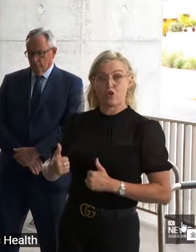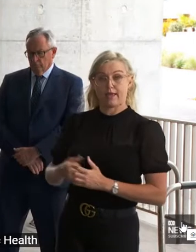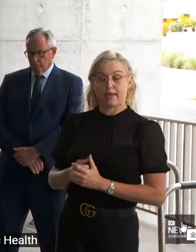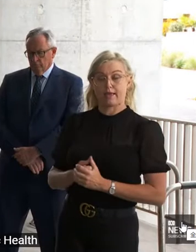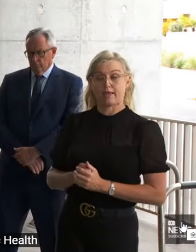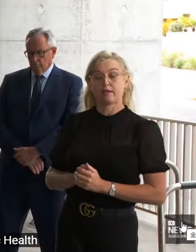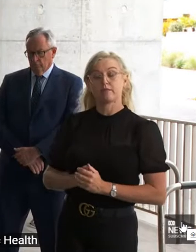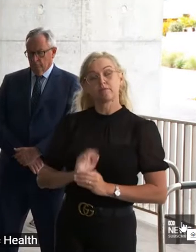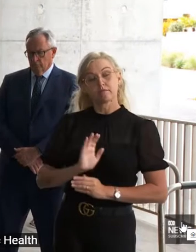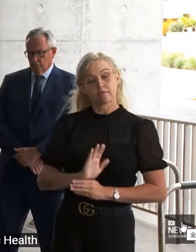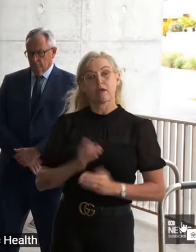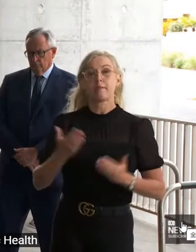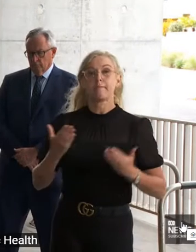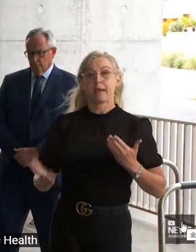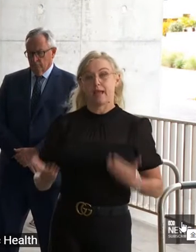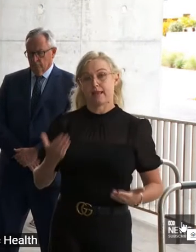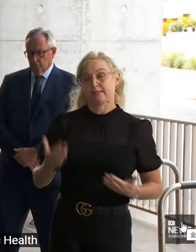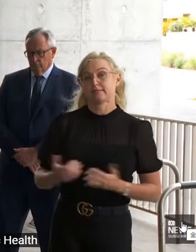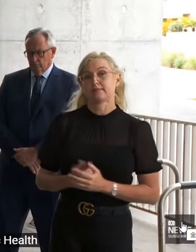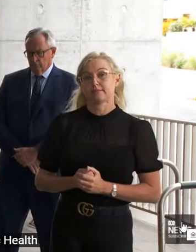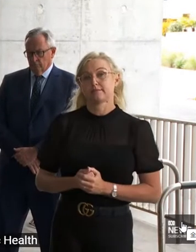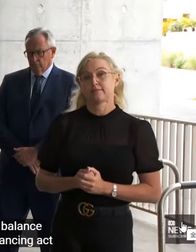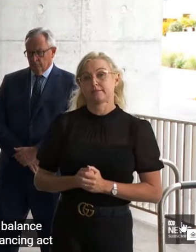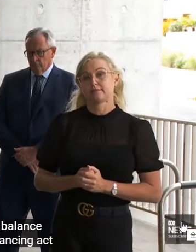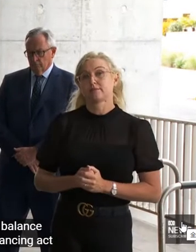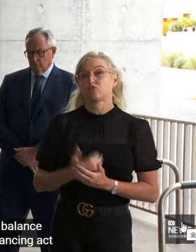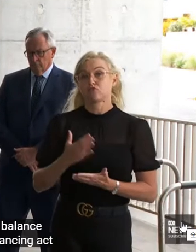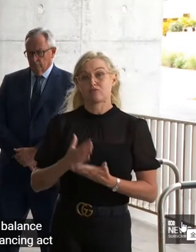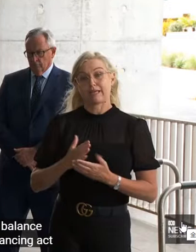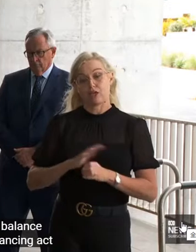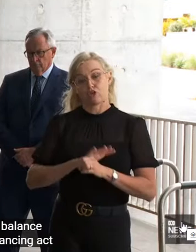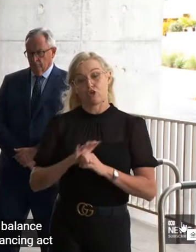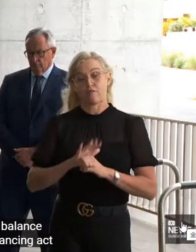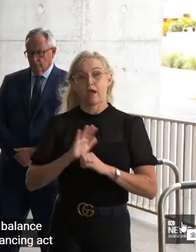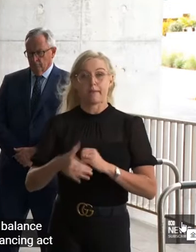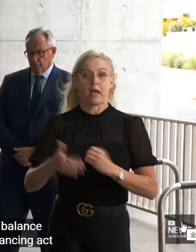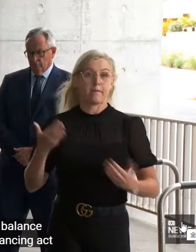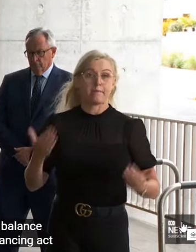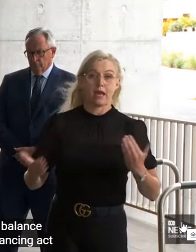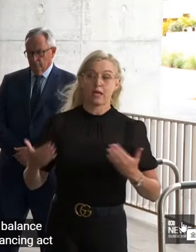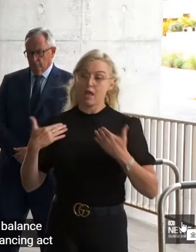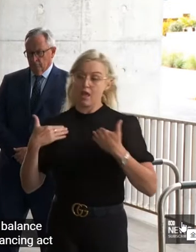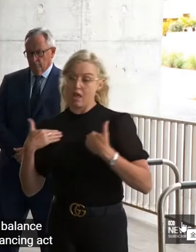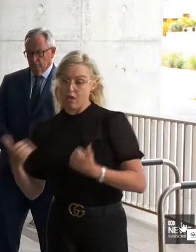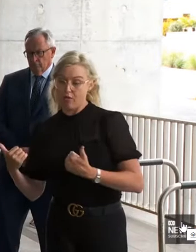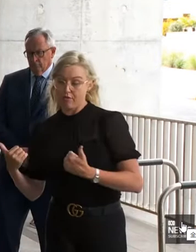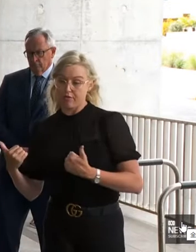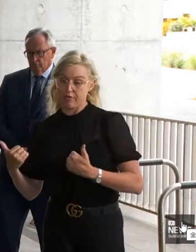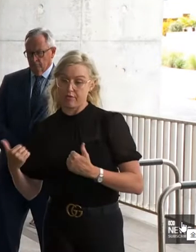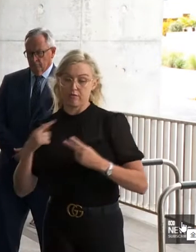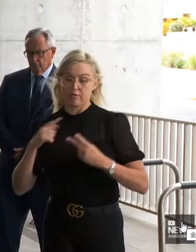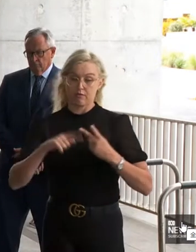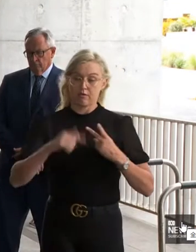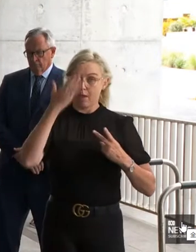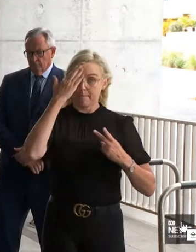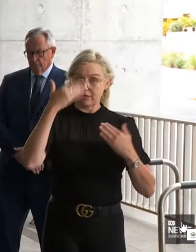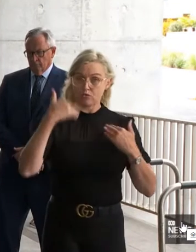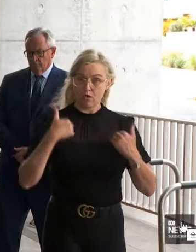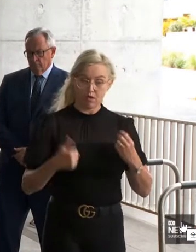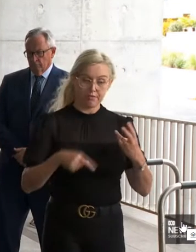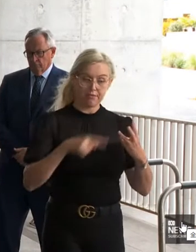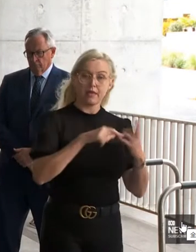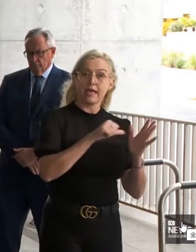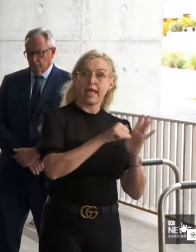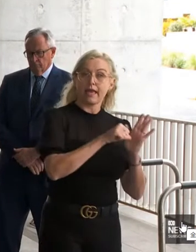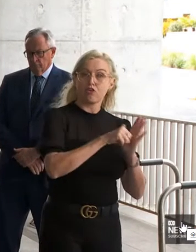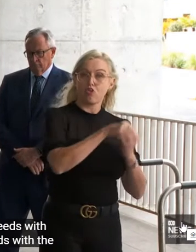it's always a balance. This pandemic is a balancing act. We balance the health needs with the mental health needs, with the economic